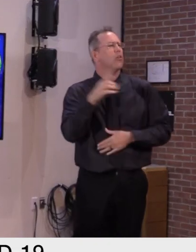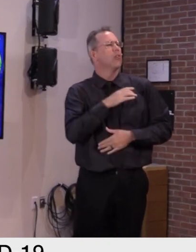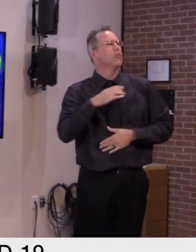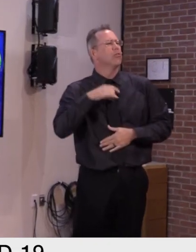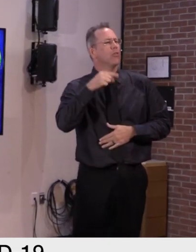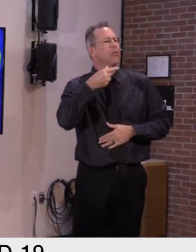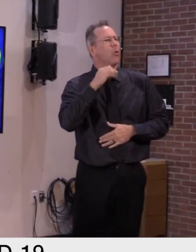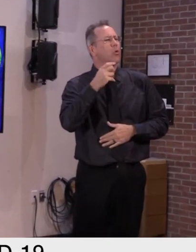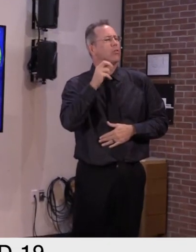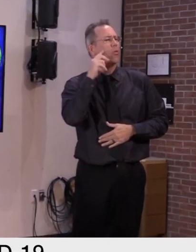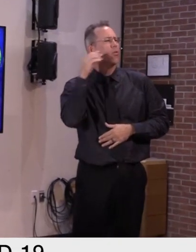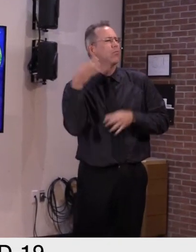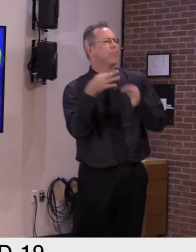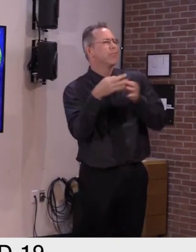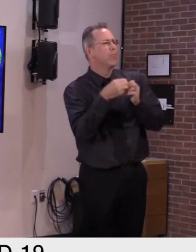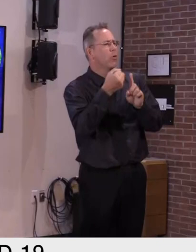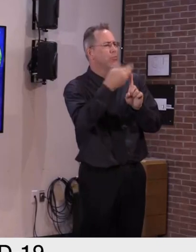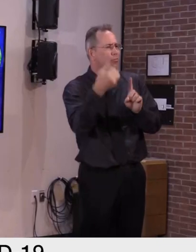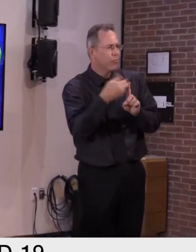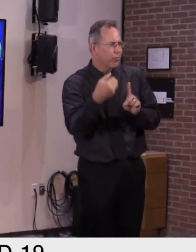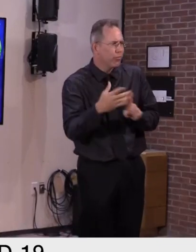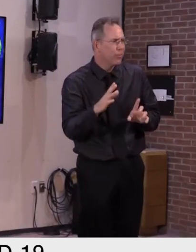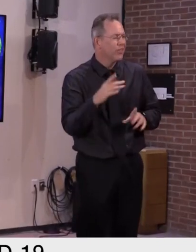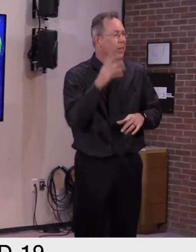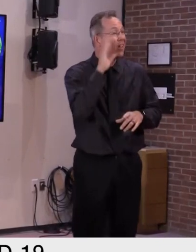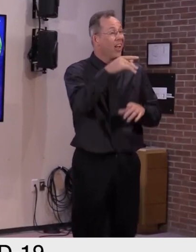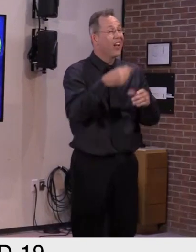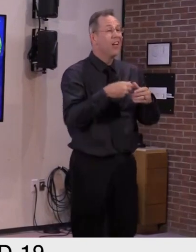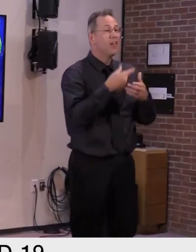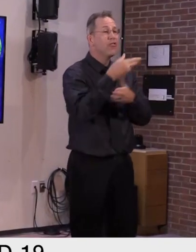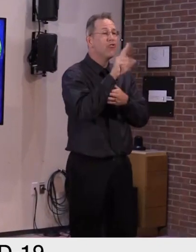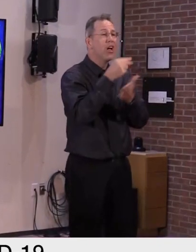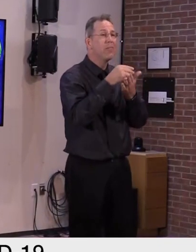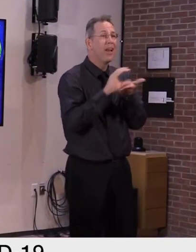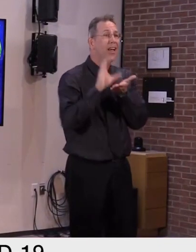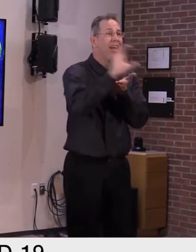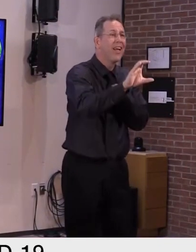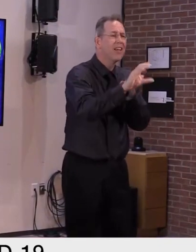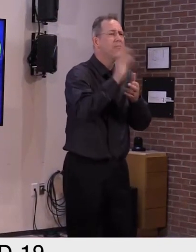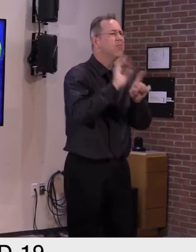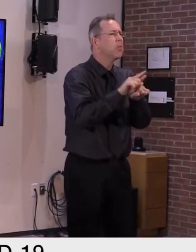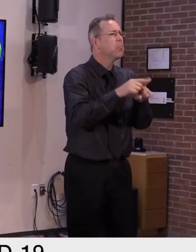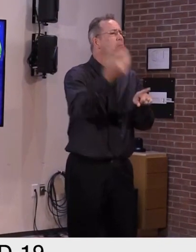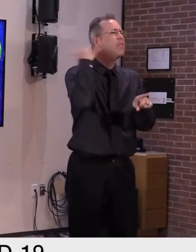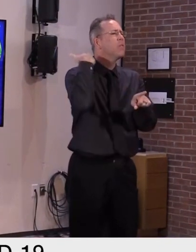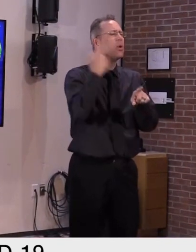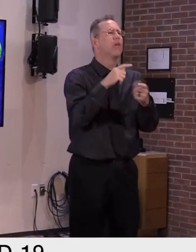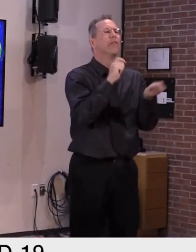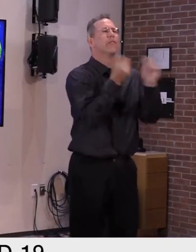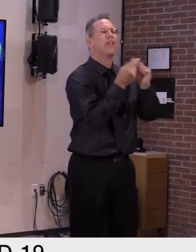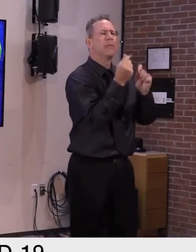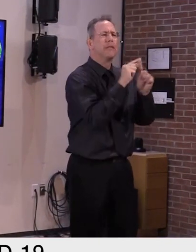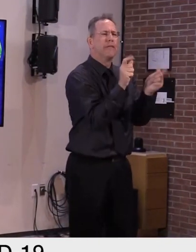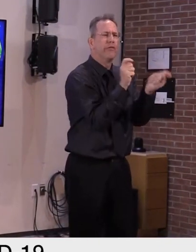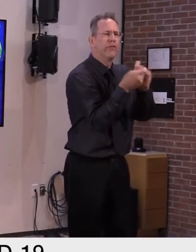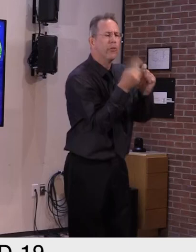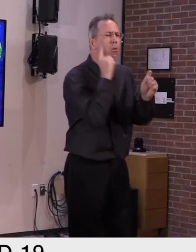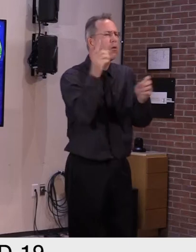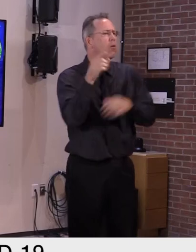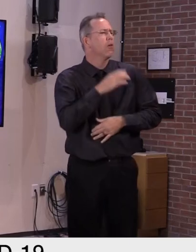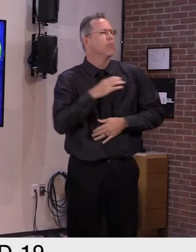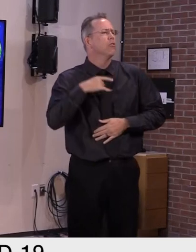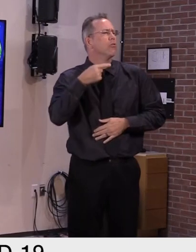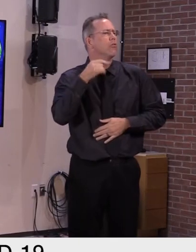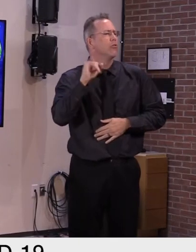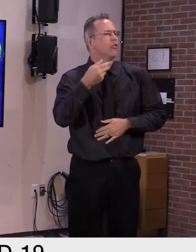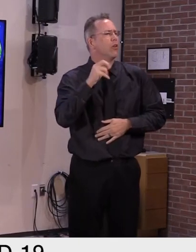little differently than the last round, with a focus on those with the greatest need as we continue to face this once-in-a-century